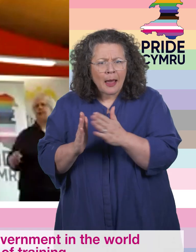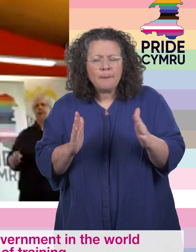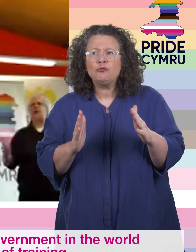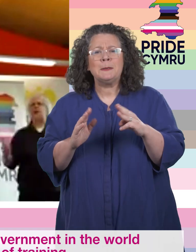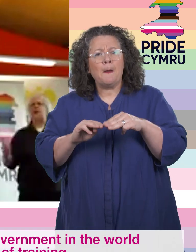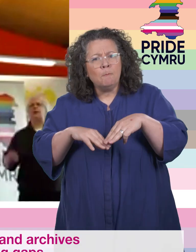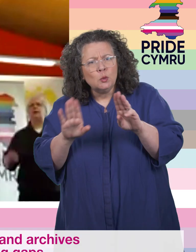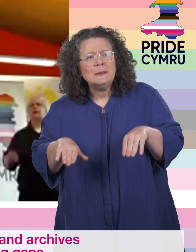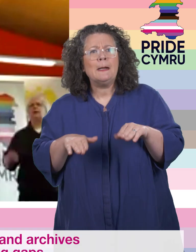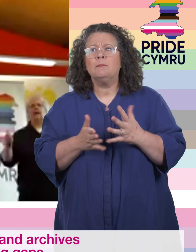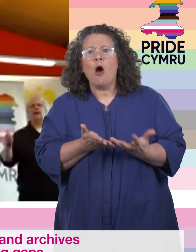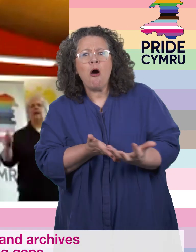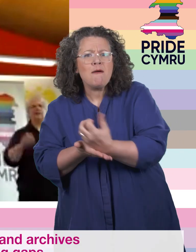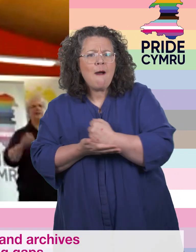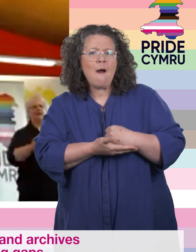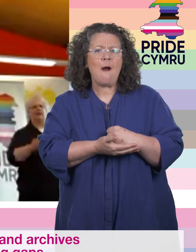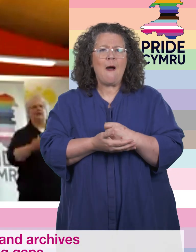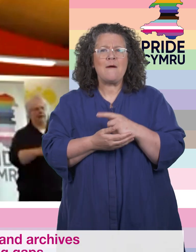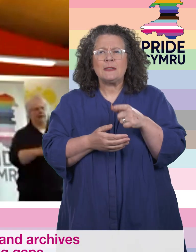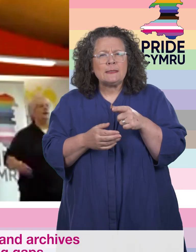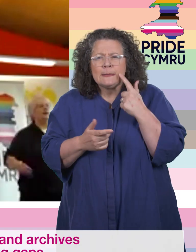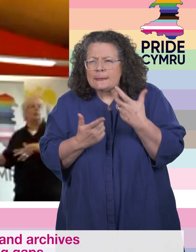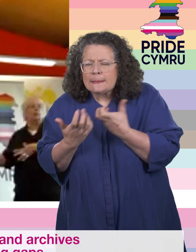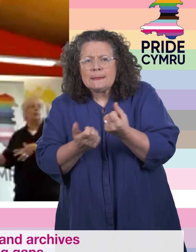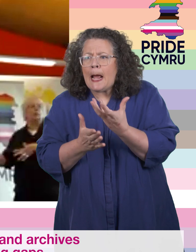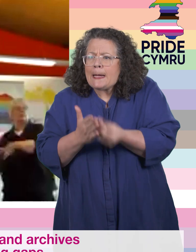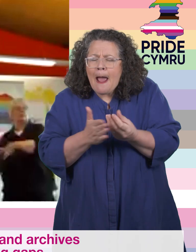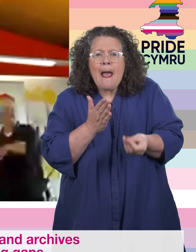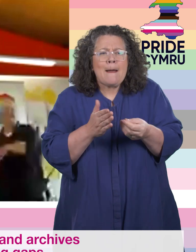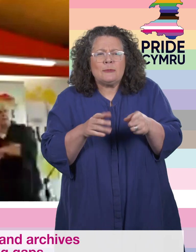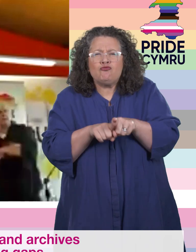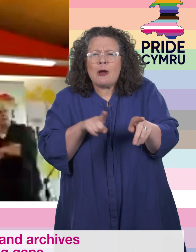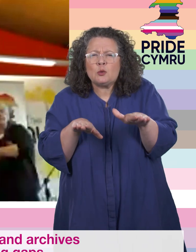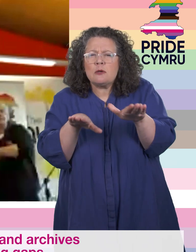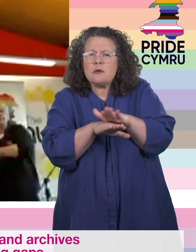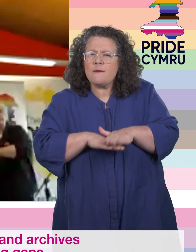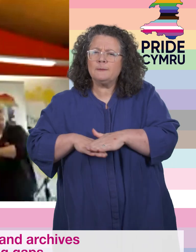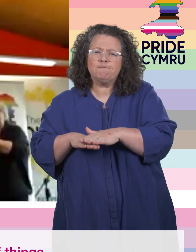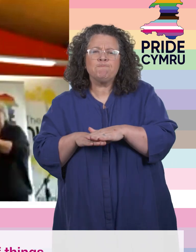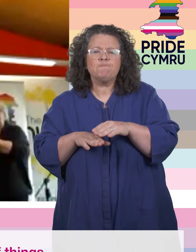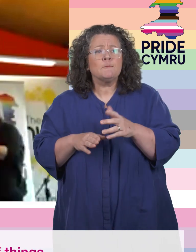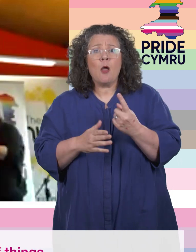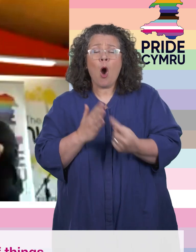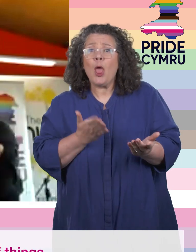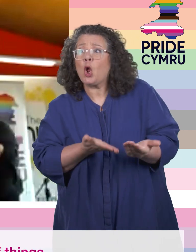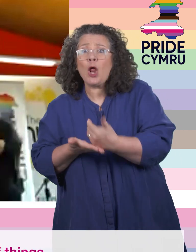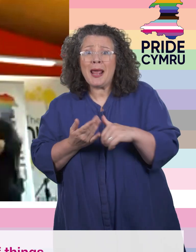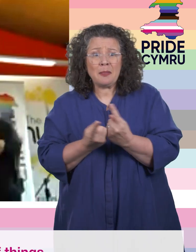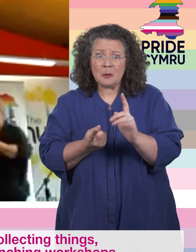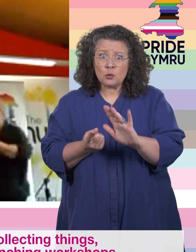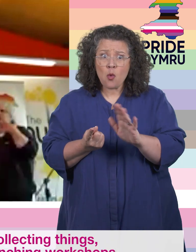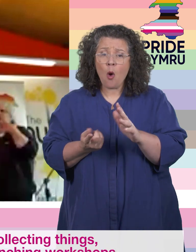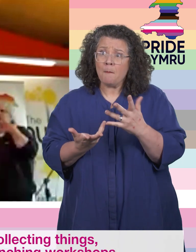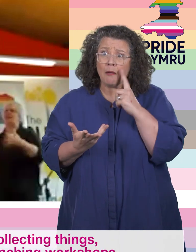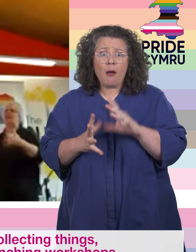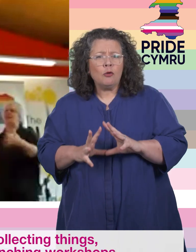of training, helping libraries, museums and archives fill in all those missing gaps. And we're doing all sorts of things.